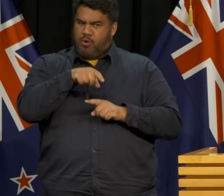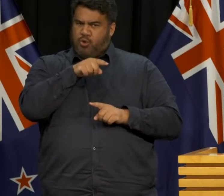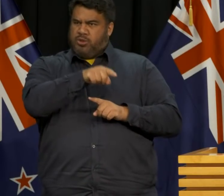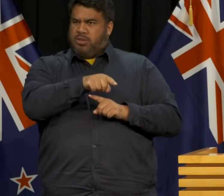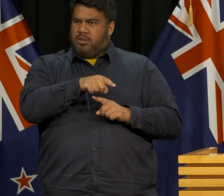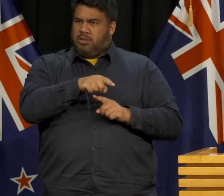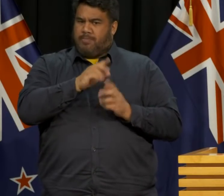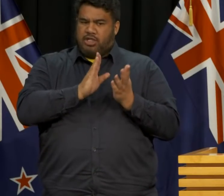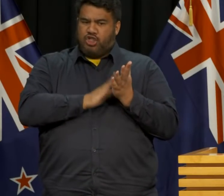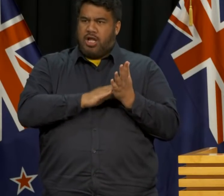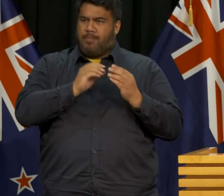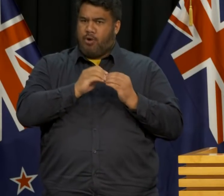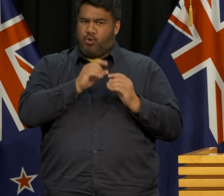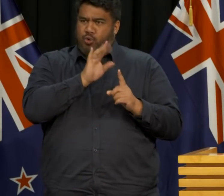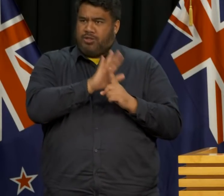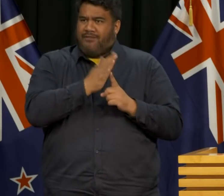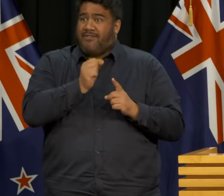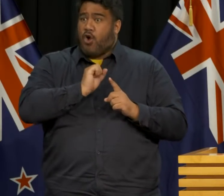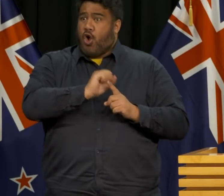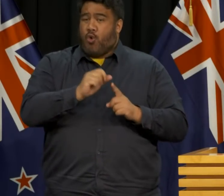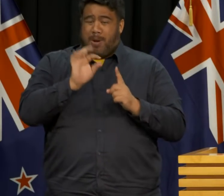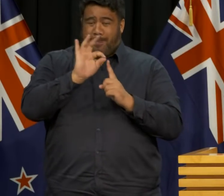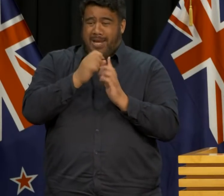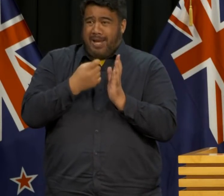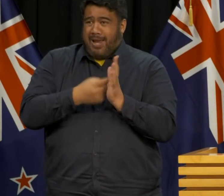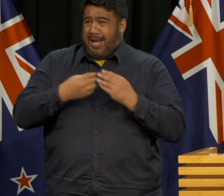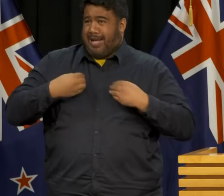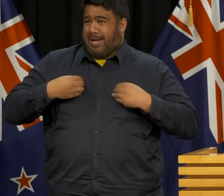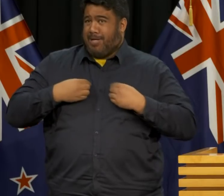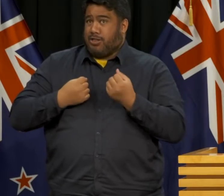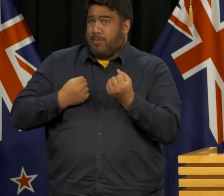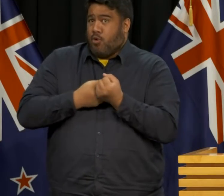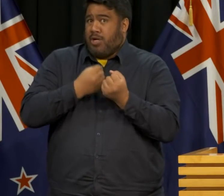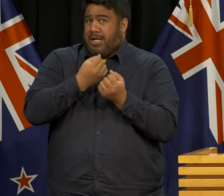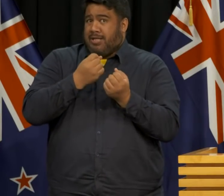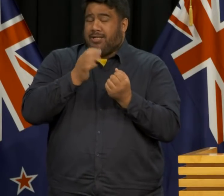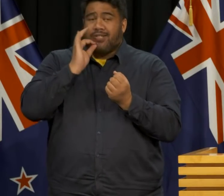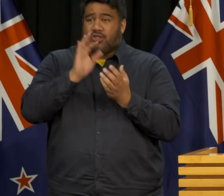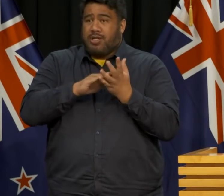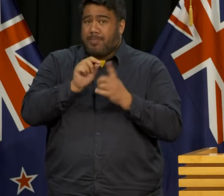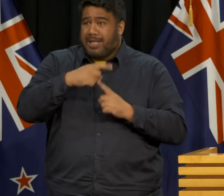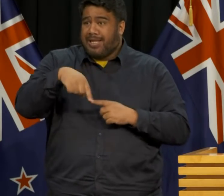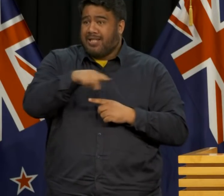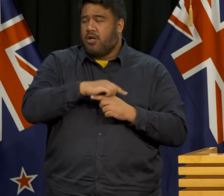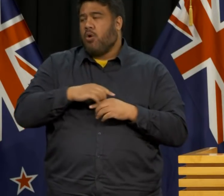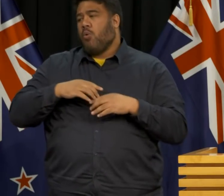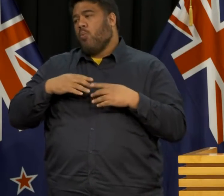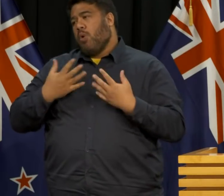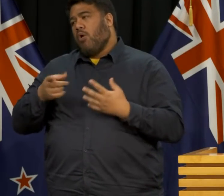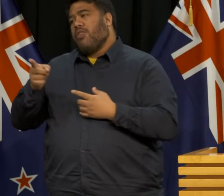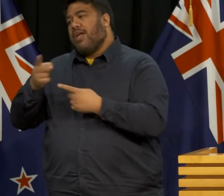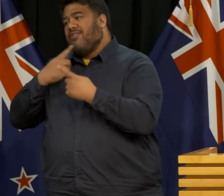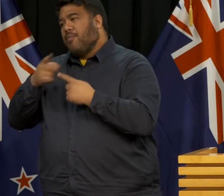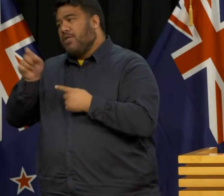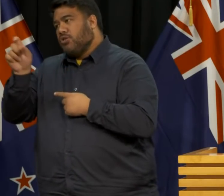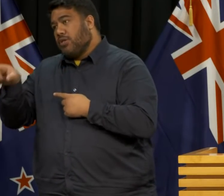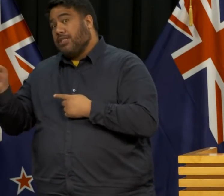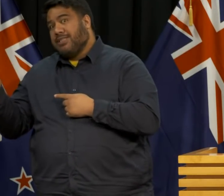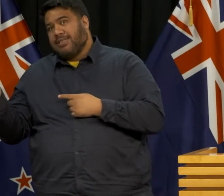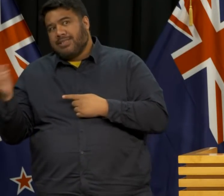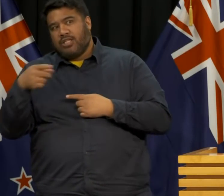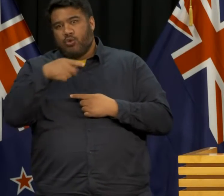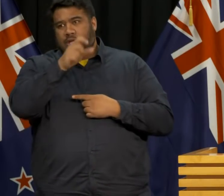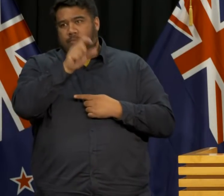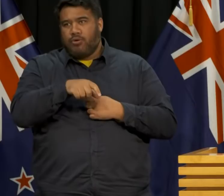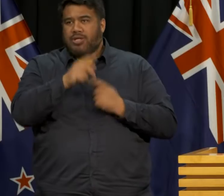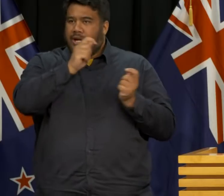consultancy company? Look, I think it's clear here that that was not being sent in that capacity, to that person in that capacity,